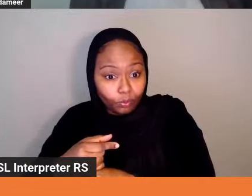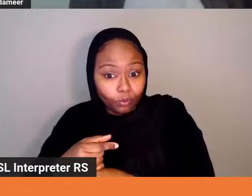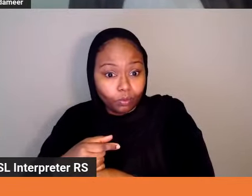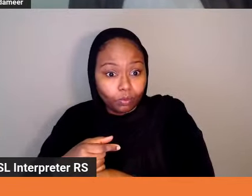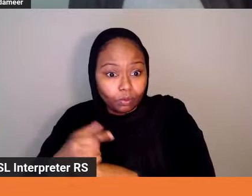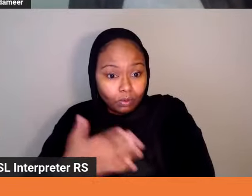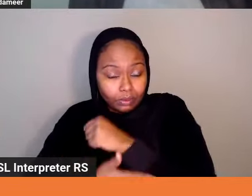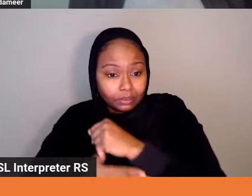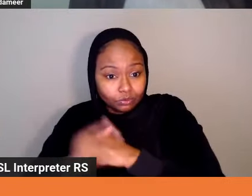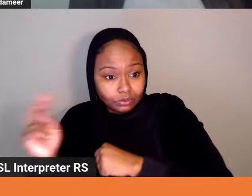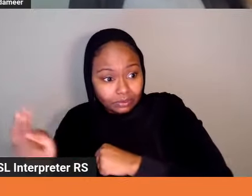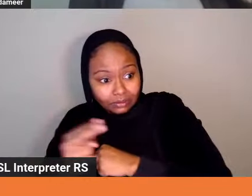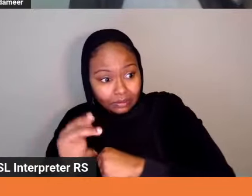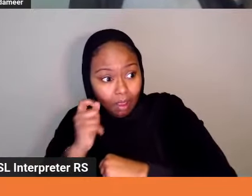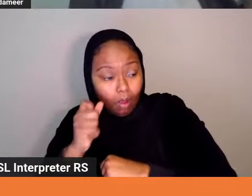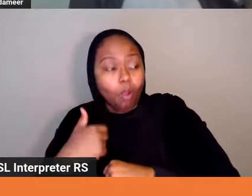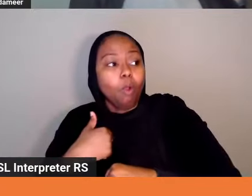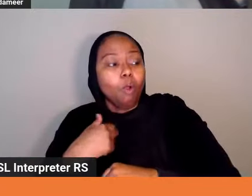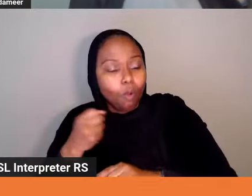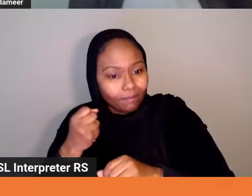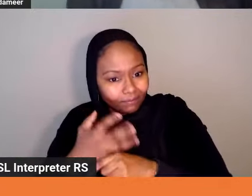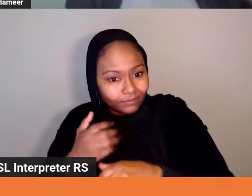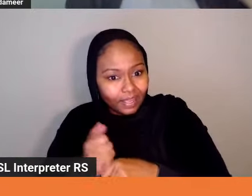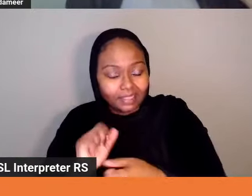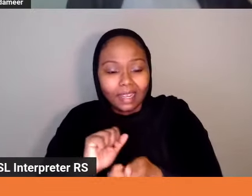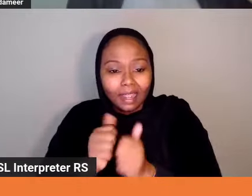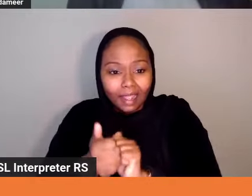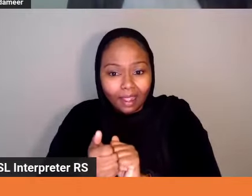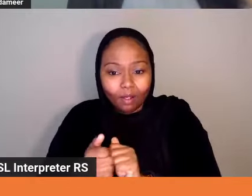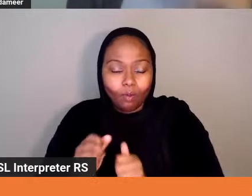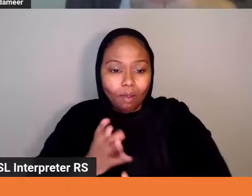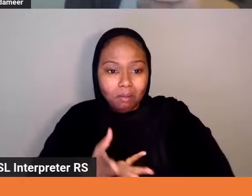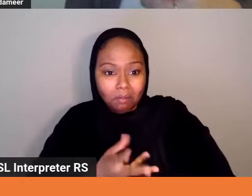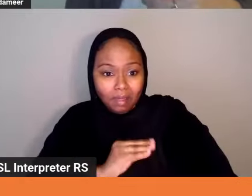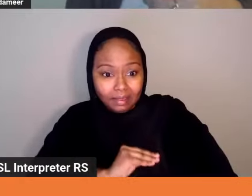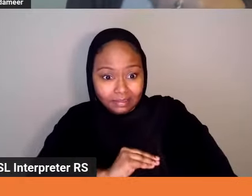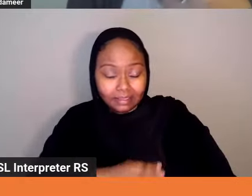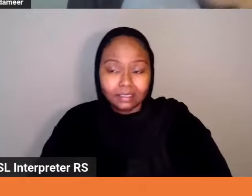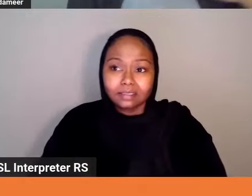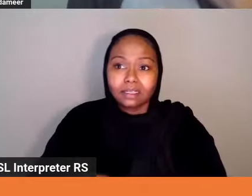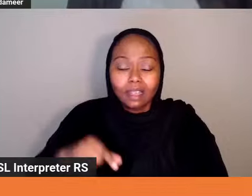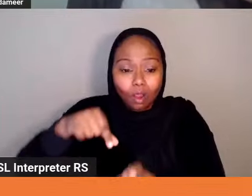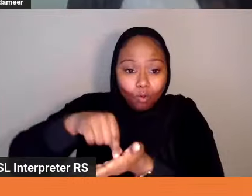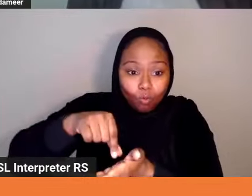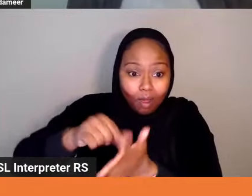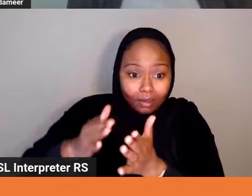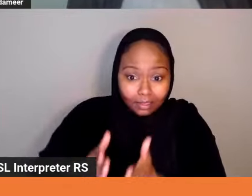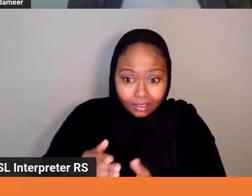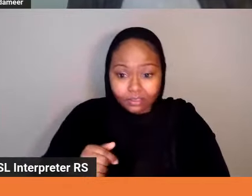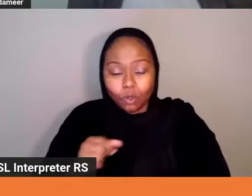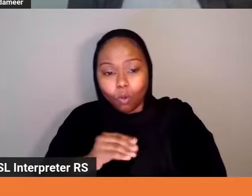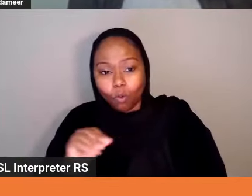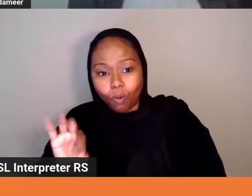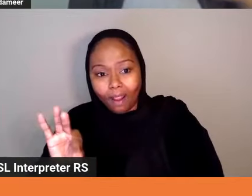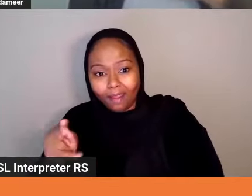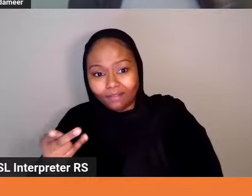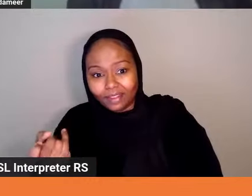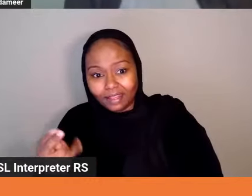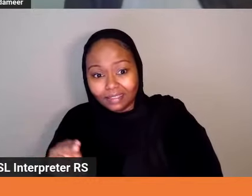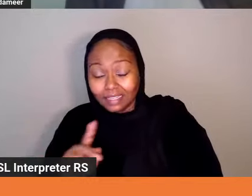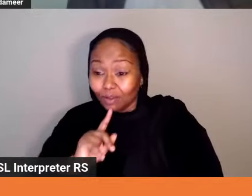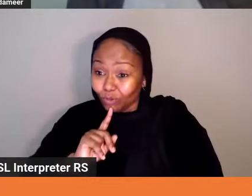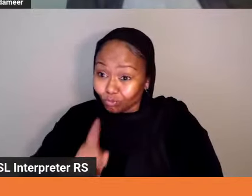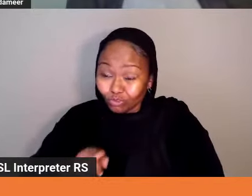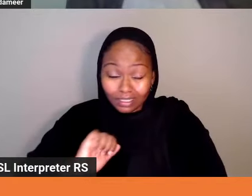would affect not just Palestinians or Iraqis or Afghanis. It would set precedents for